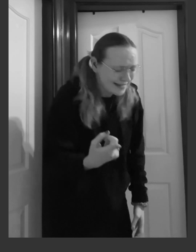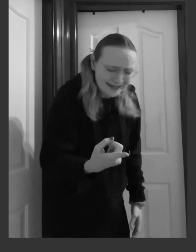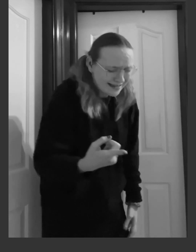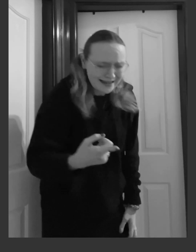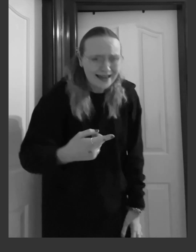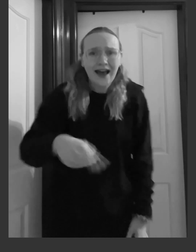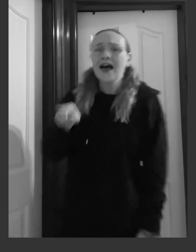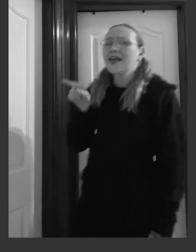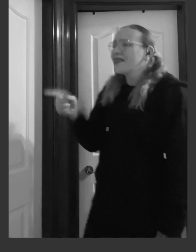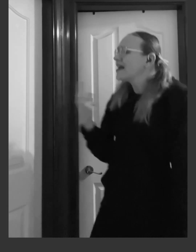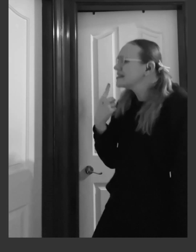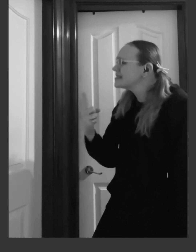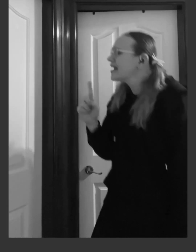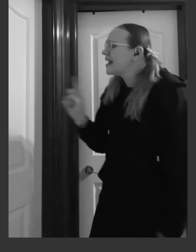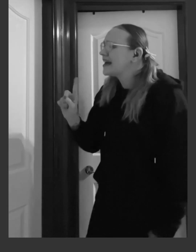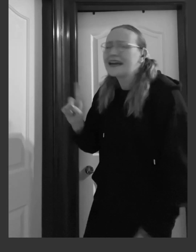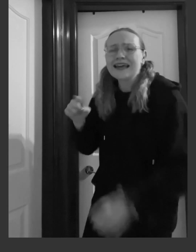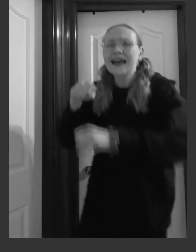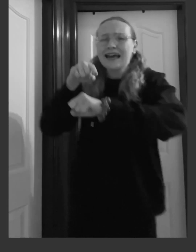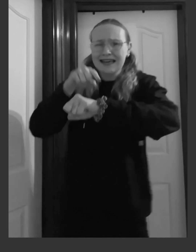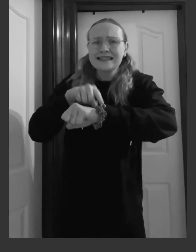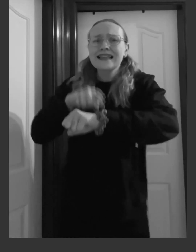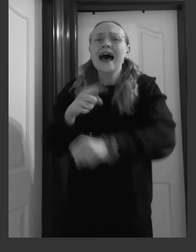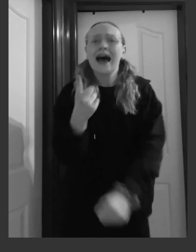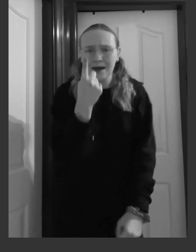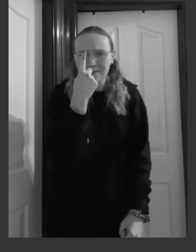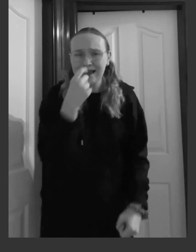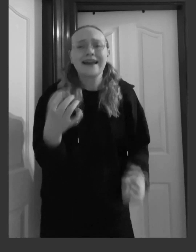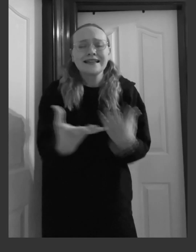They say that time's a healer